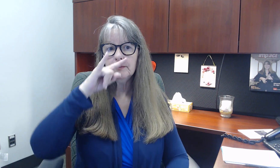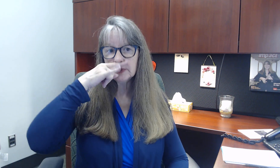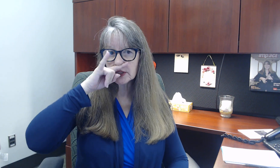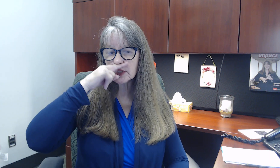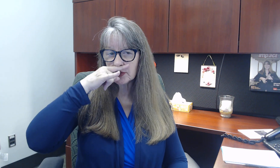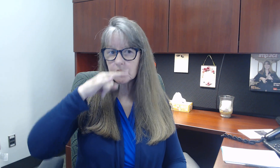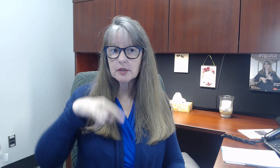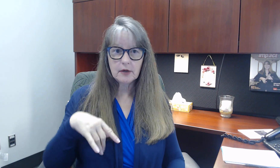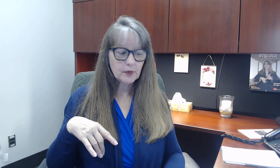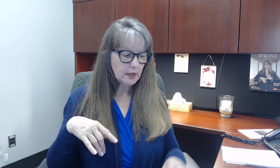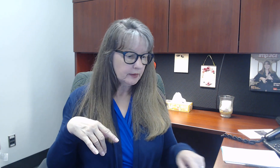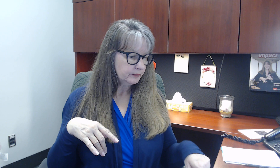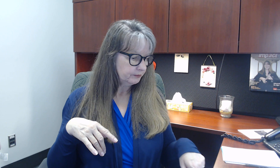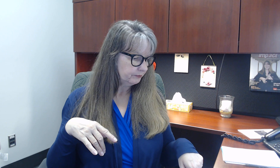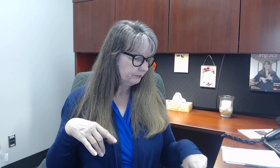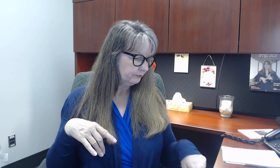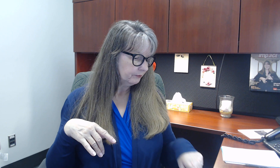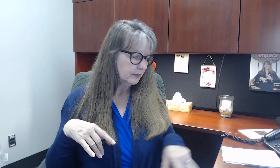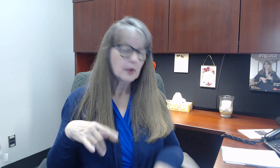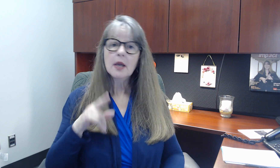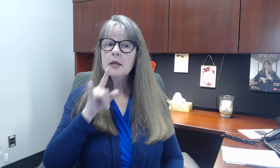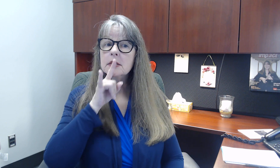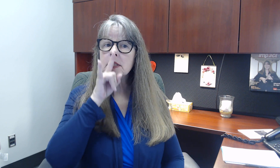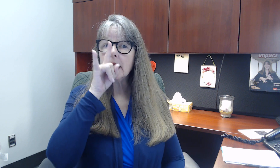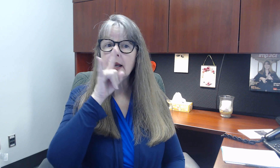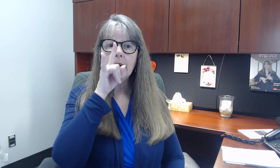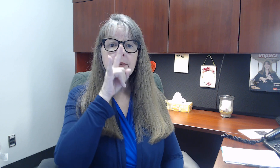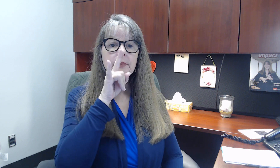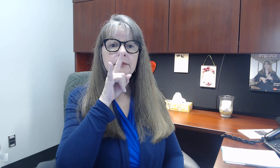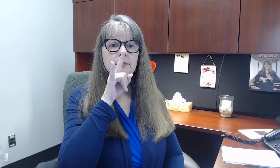this is also the sign for kid. Stuck up.